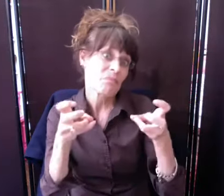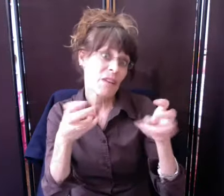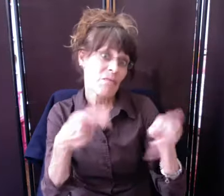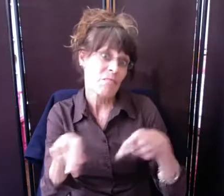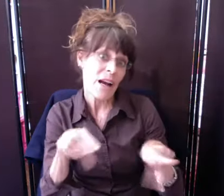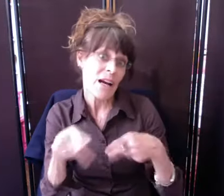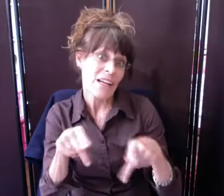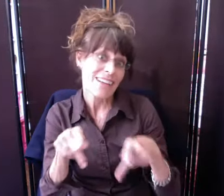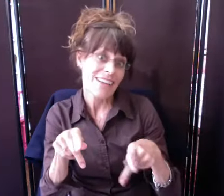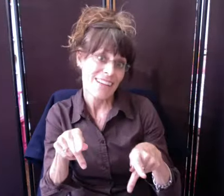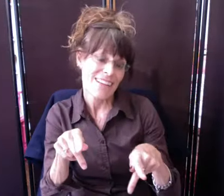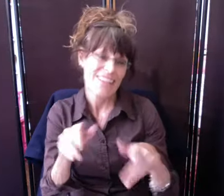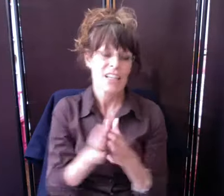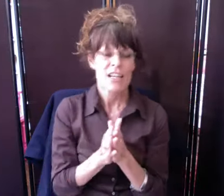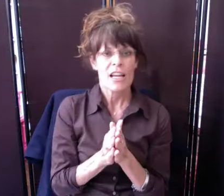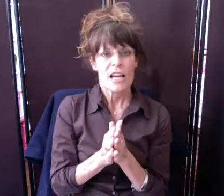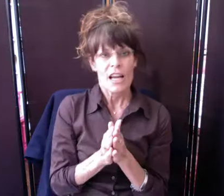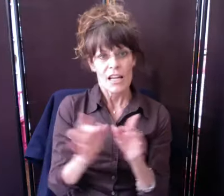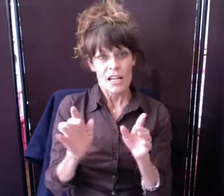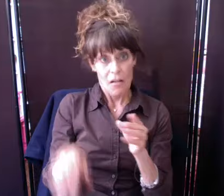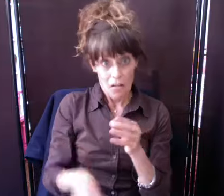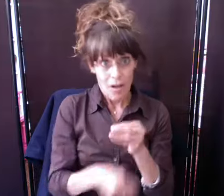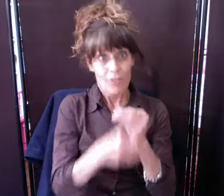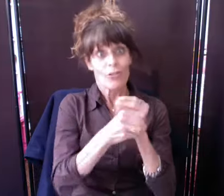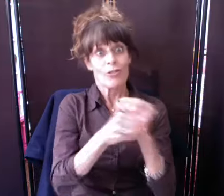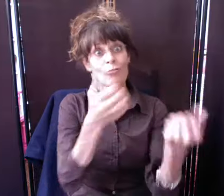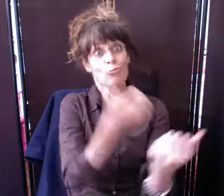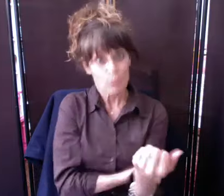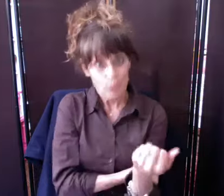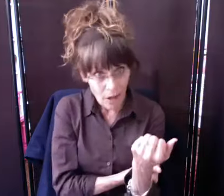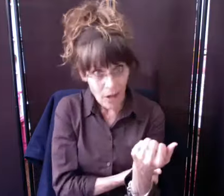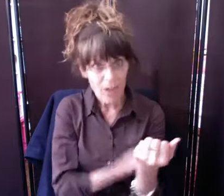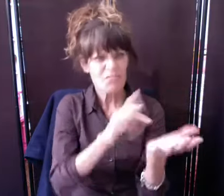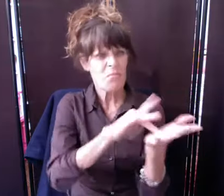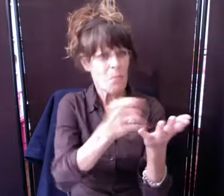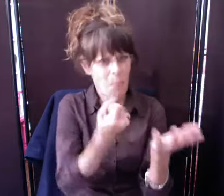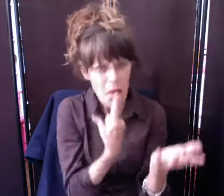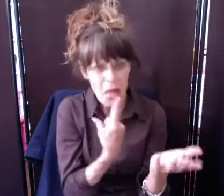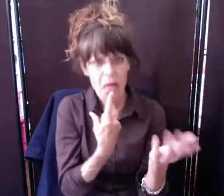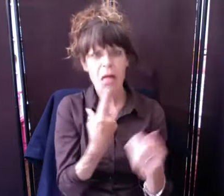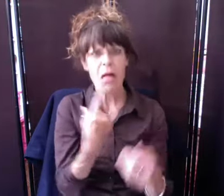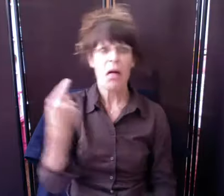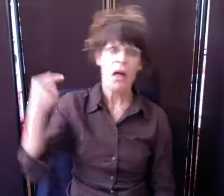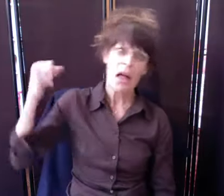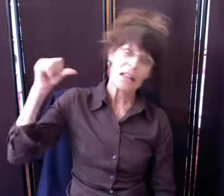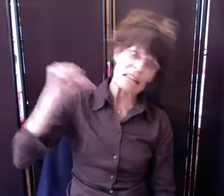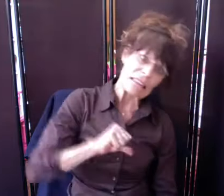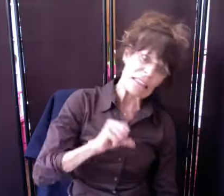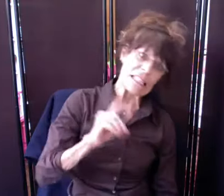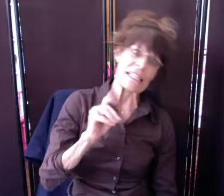with that, there was almost every drug, every pill, downers, uppers, and I pretty much, you know, liked